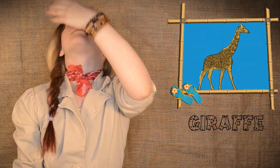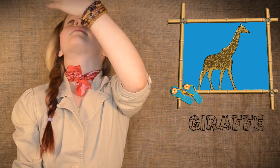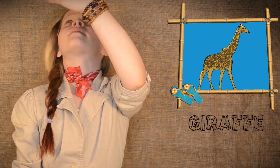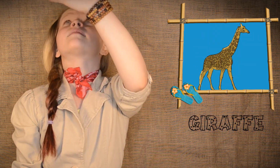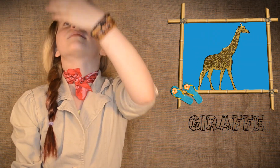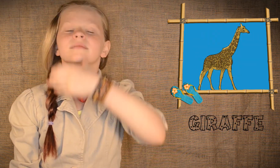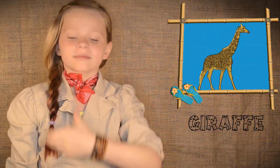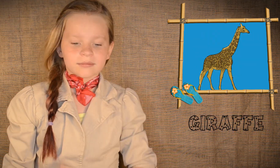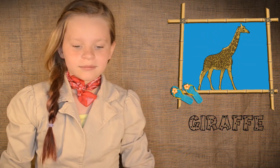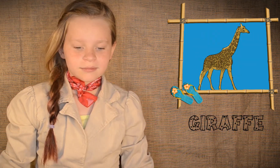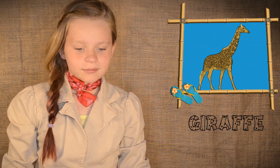Giraffe